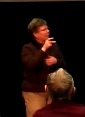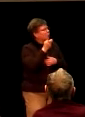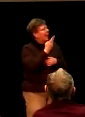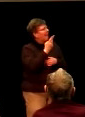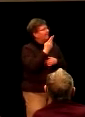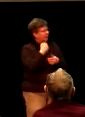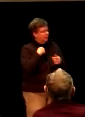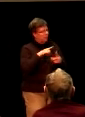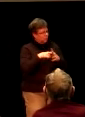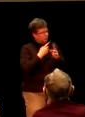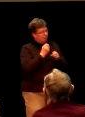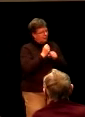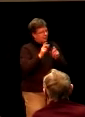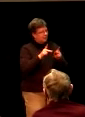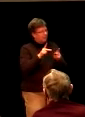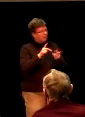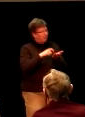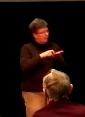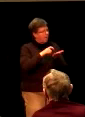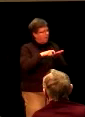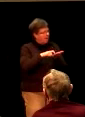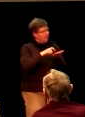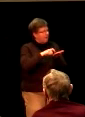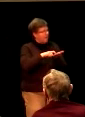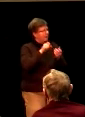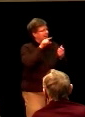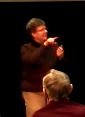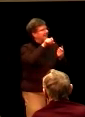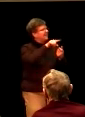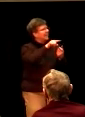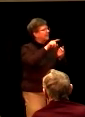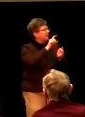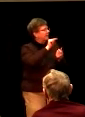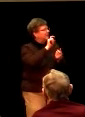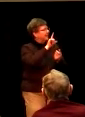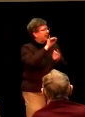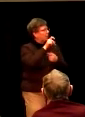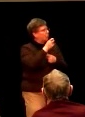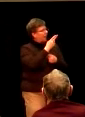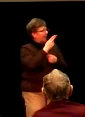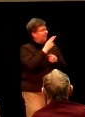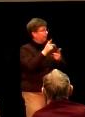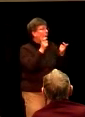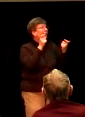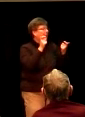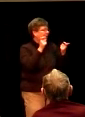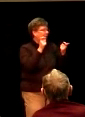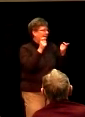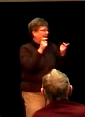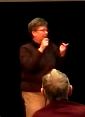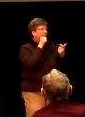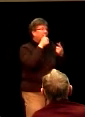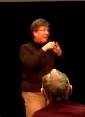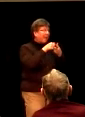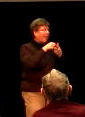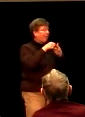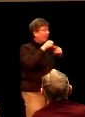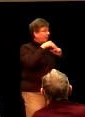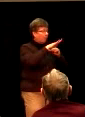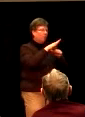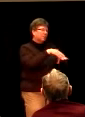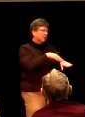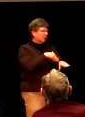we started getting people transmitting those observations much more quickly than they had to send them by mail to